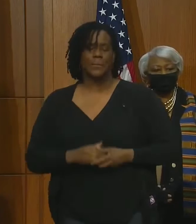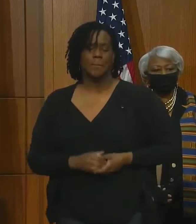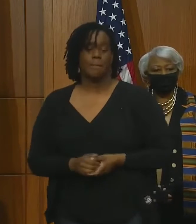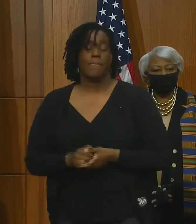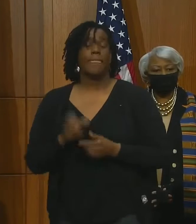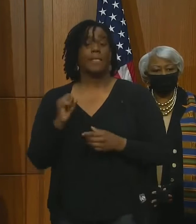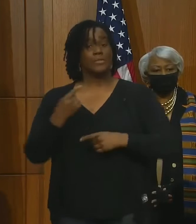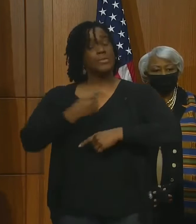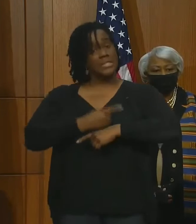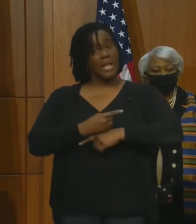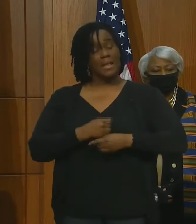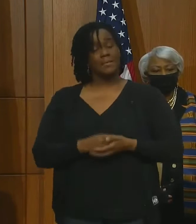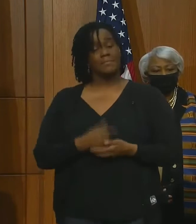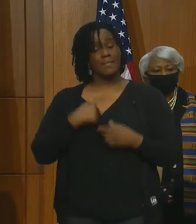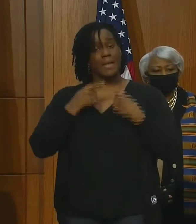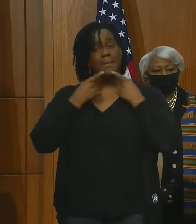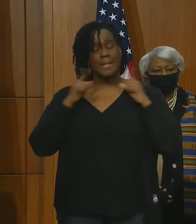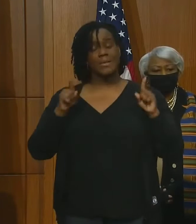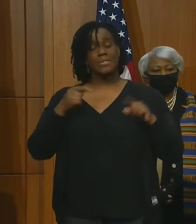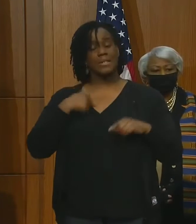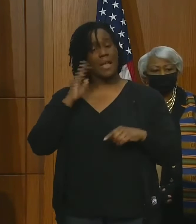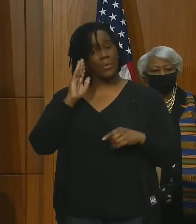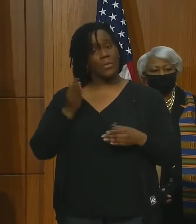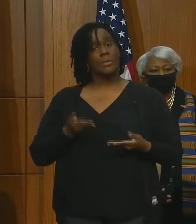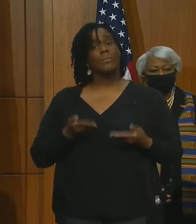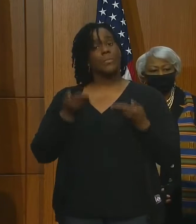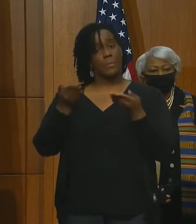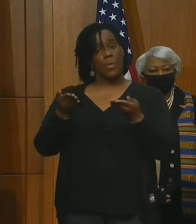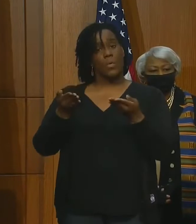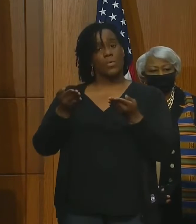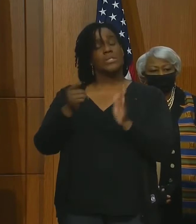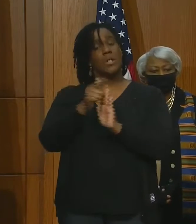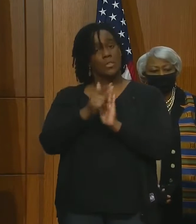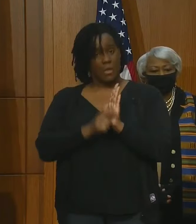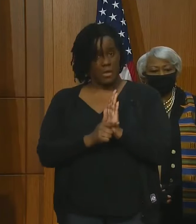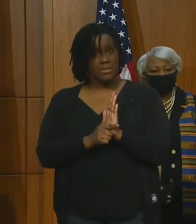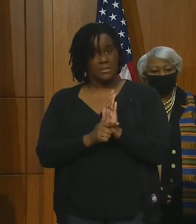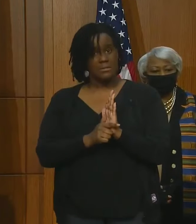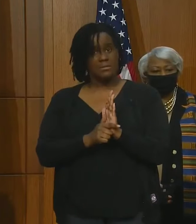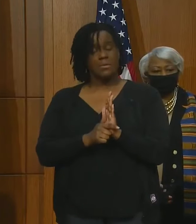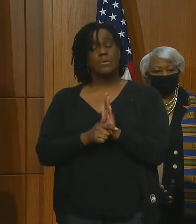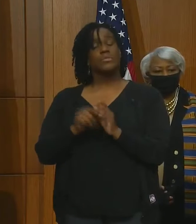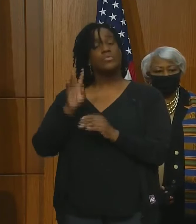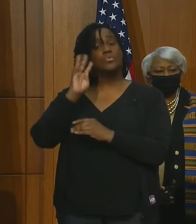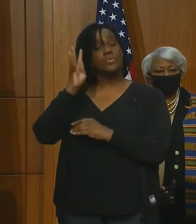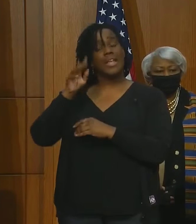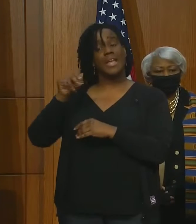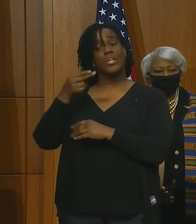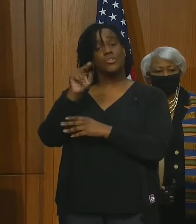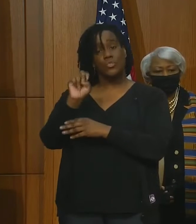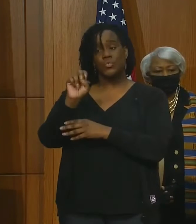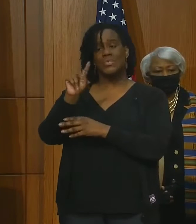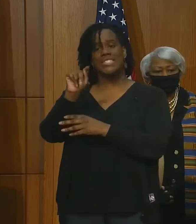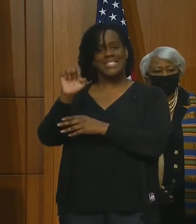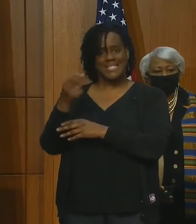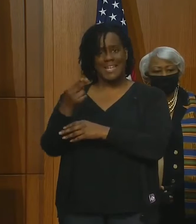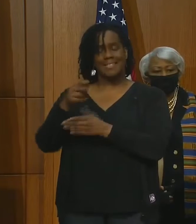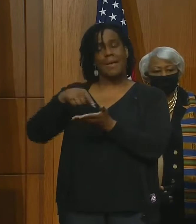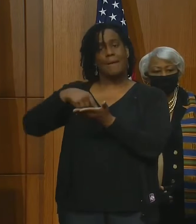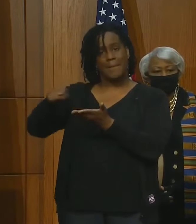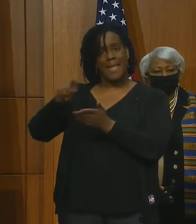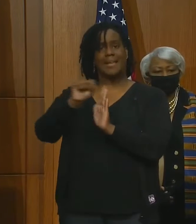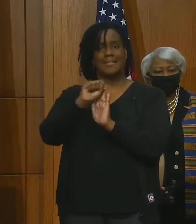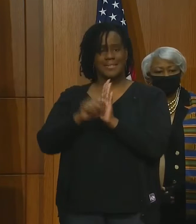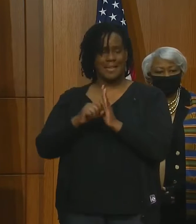So today, I'm announcing that I will propose legislation to make Juneteenth a paid